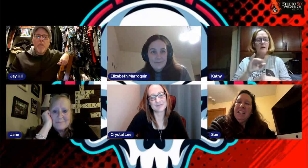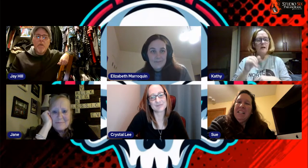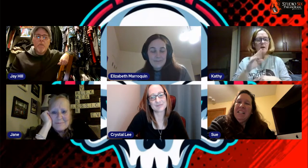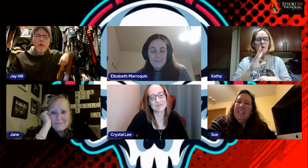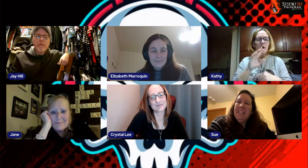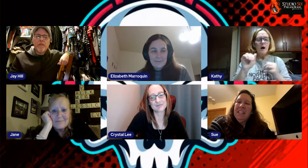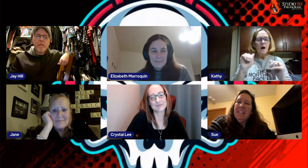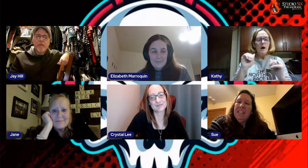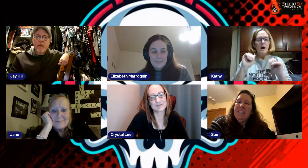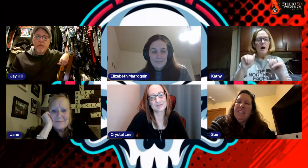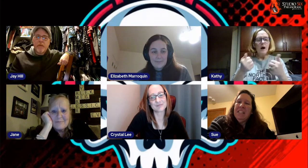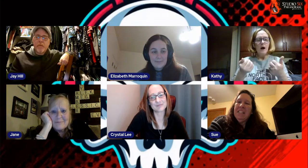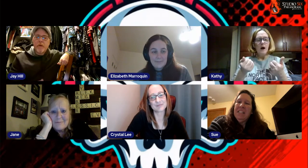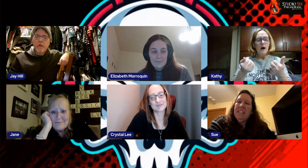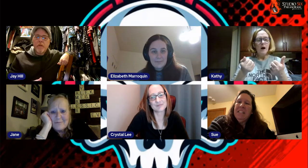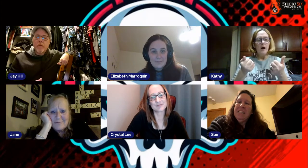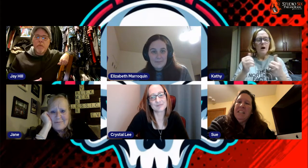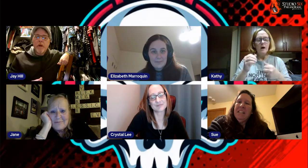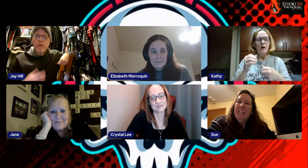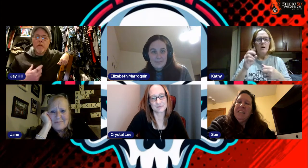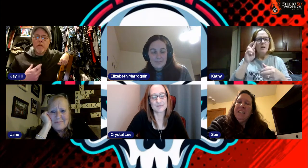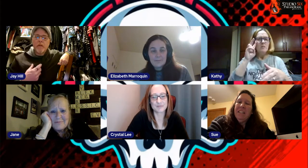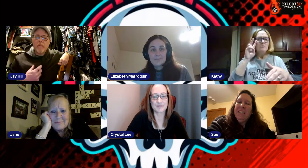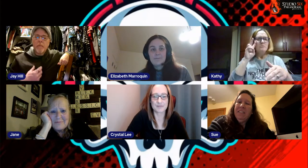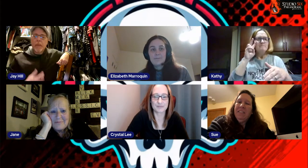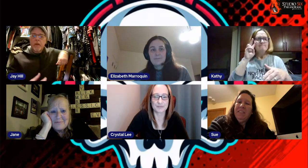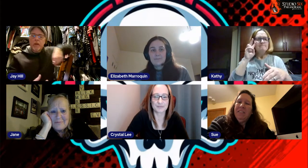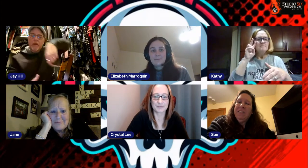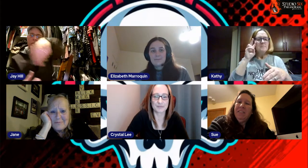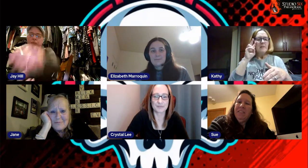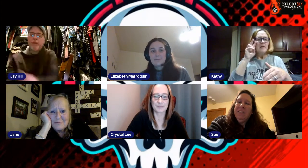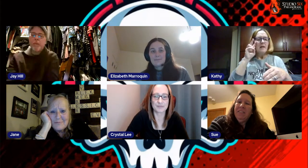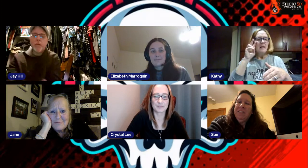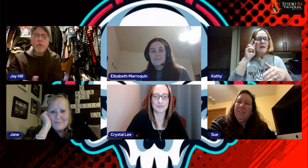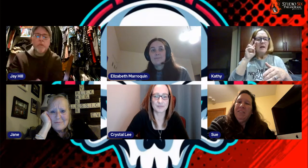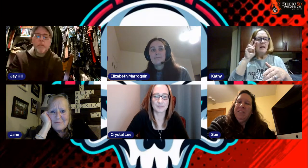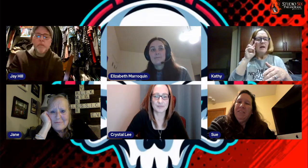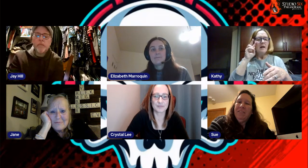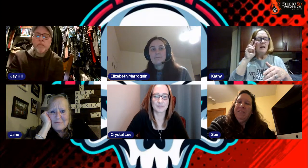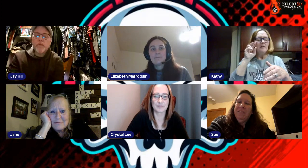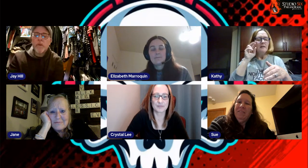how was the reception when people,